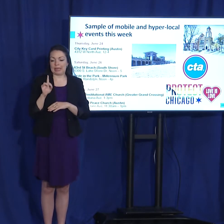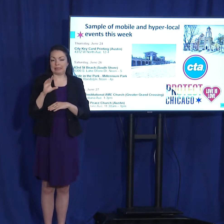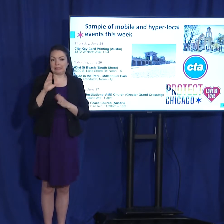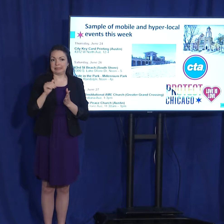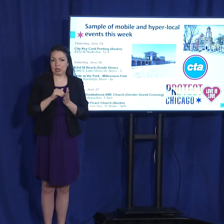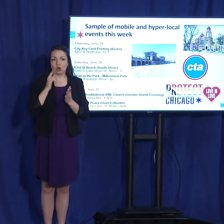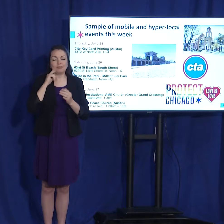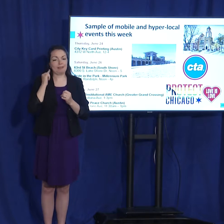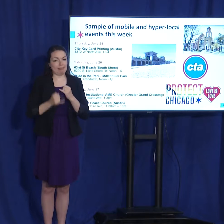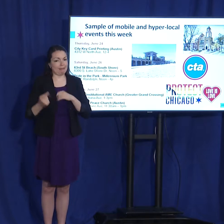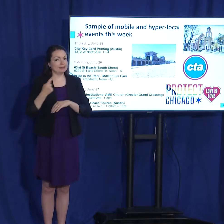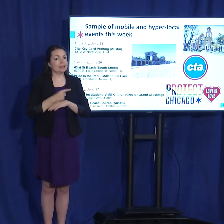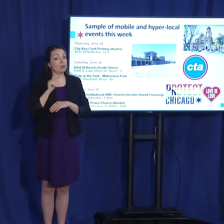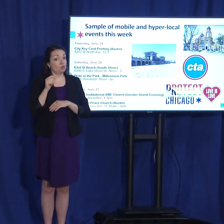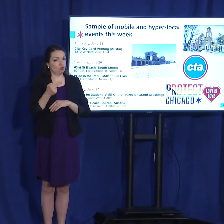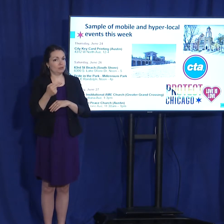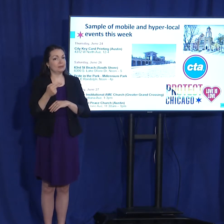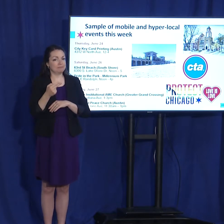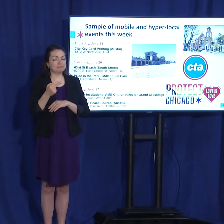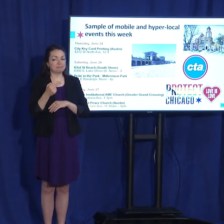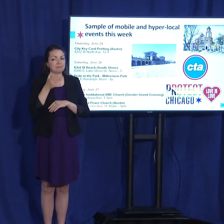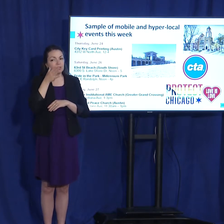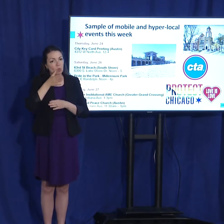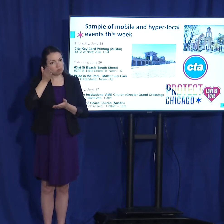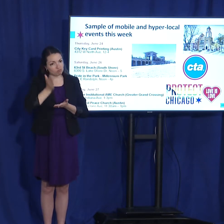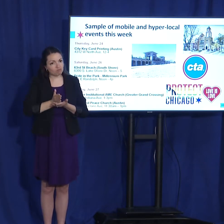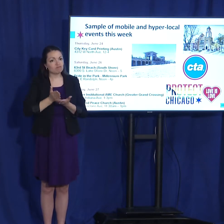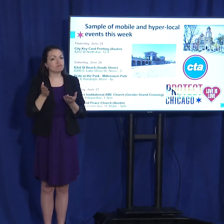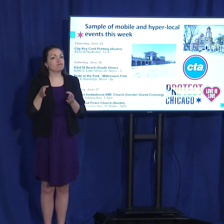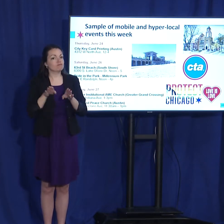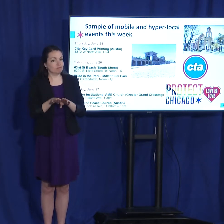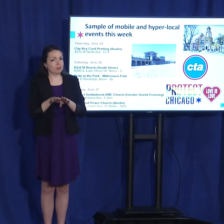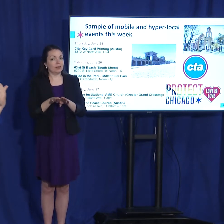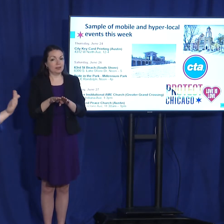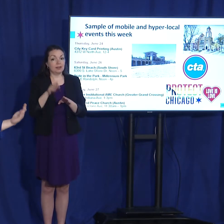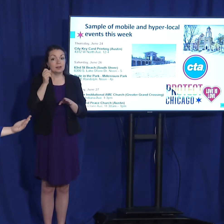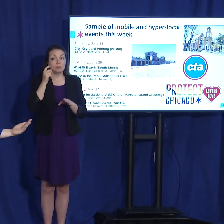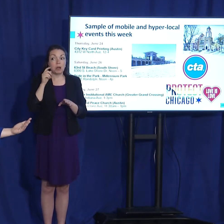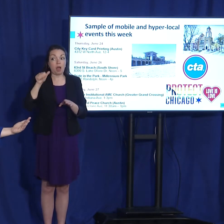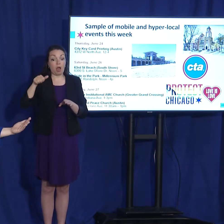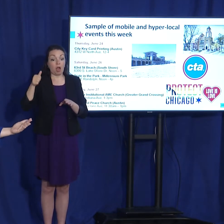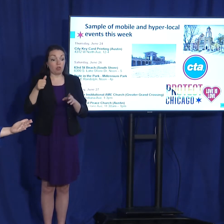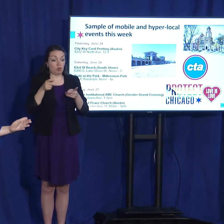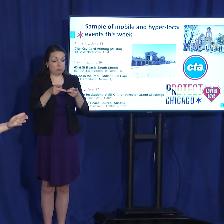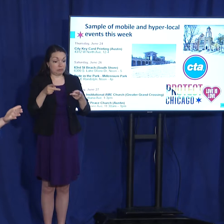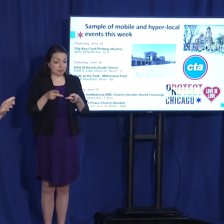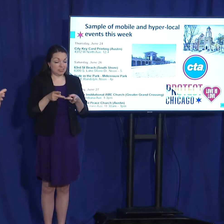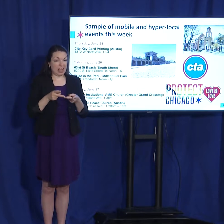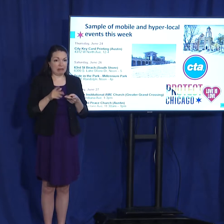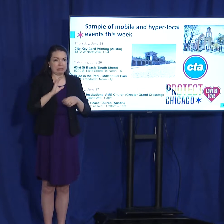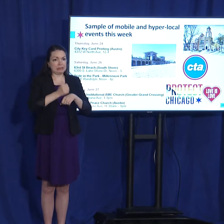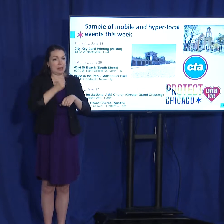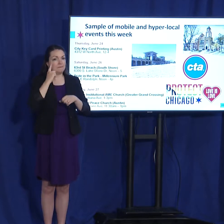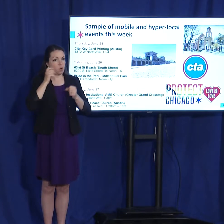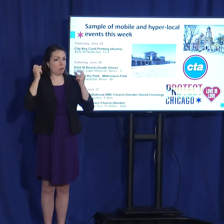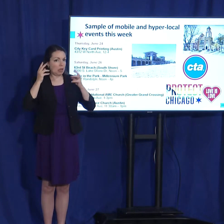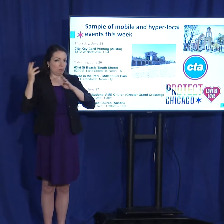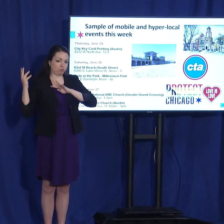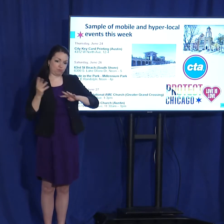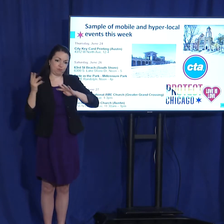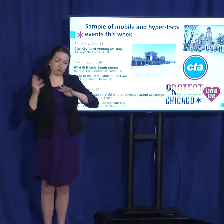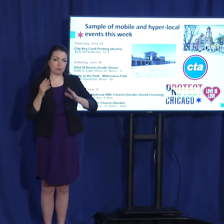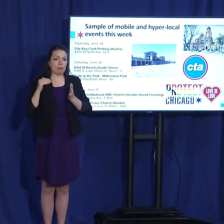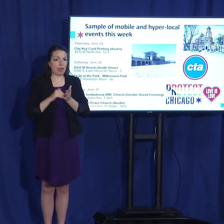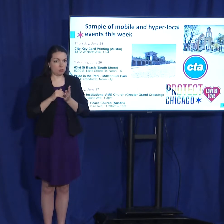be vaccinating. But as we move from these sites that are set up to do thousands of vaccines, we're really doing a